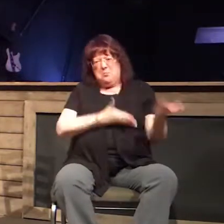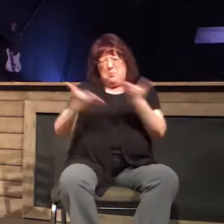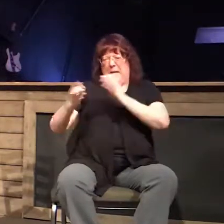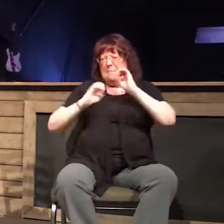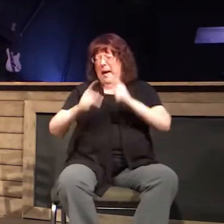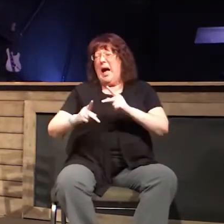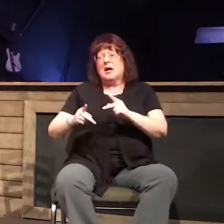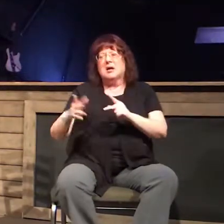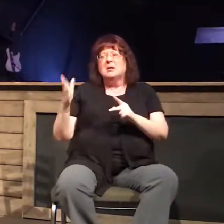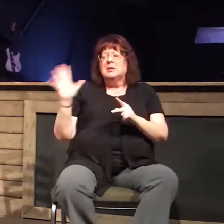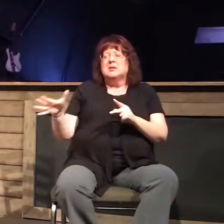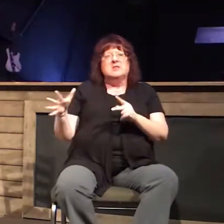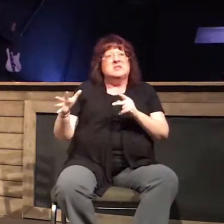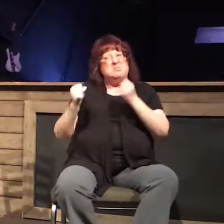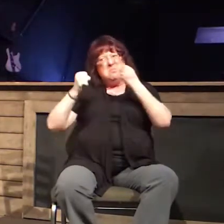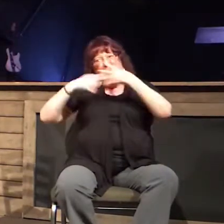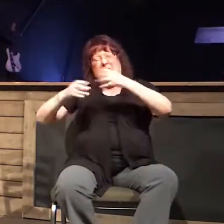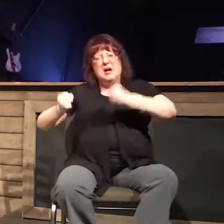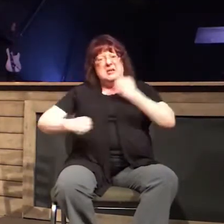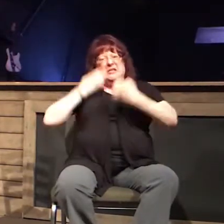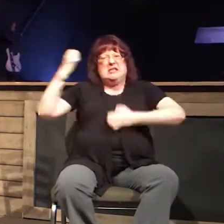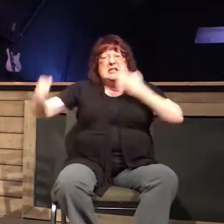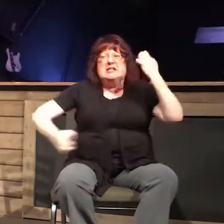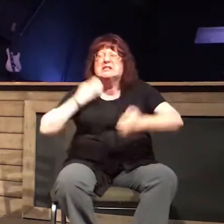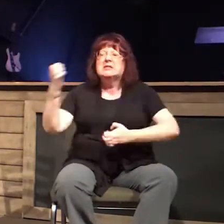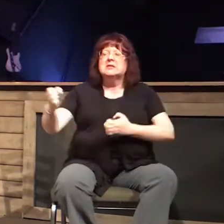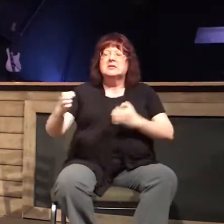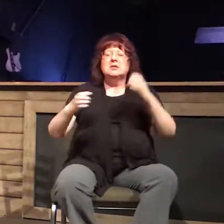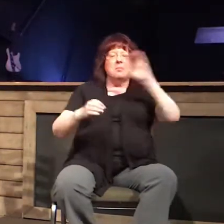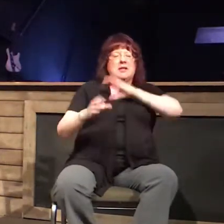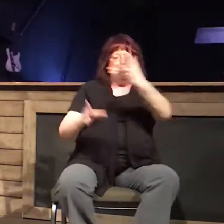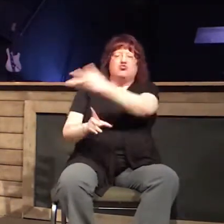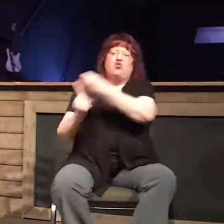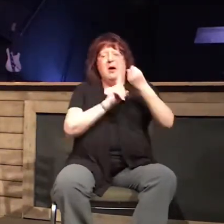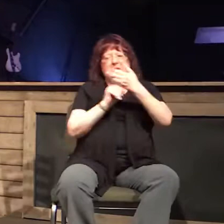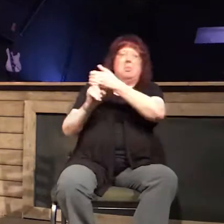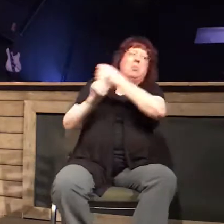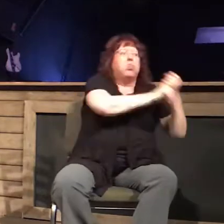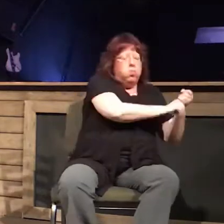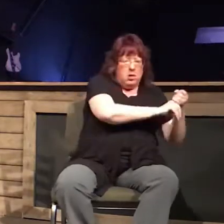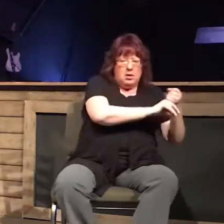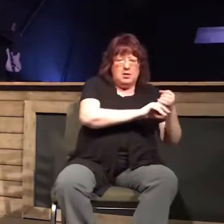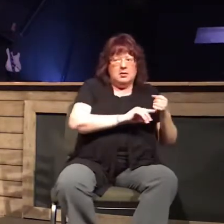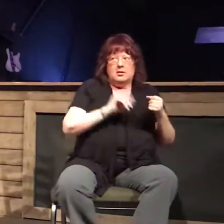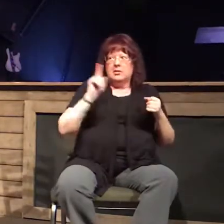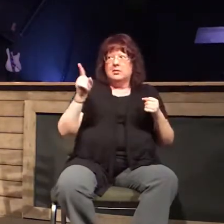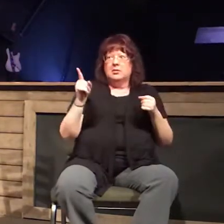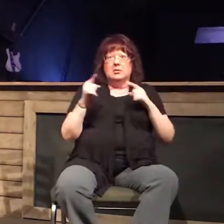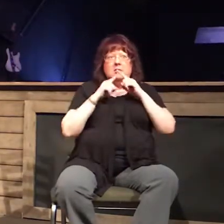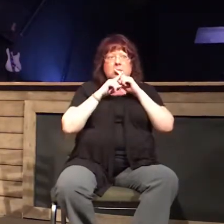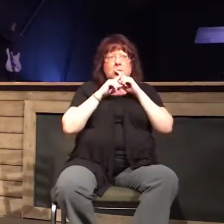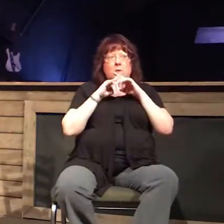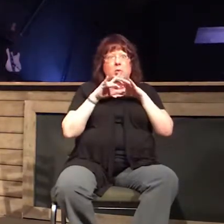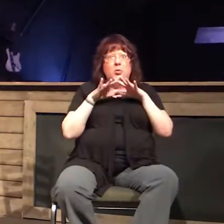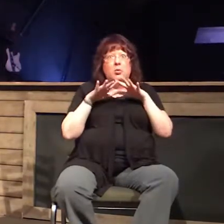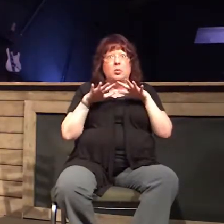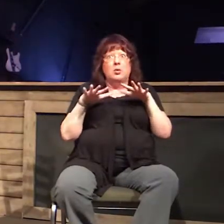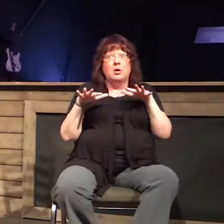back." And I mean, I was fighting. My adrenaline was spiked. The officer grabs me, takes me away, and you can hear a pin